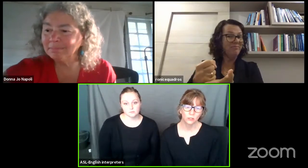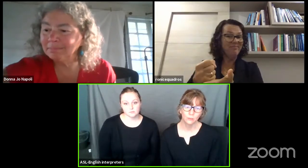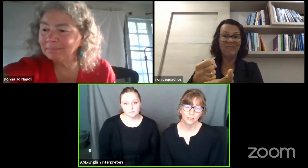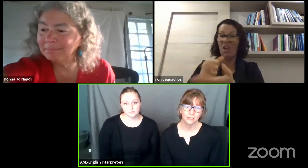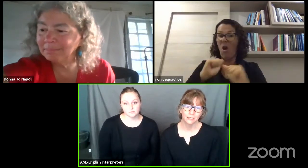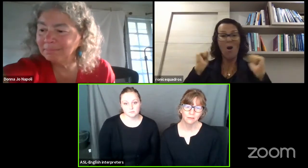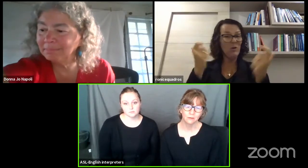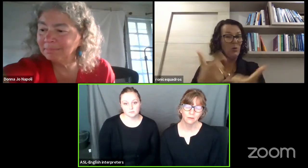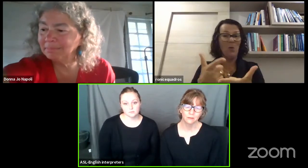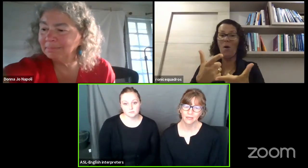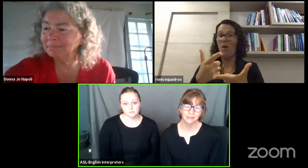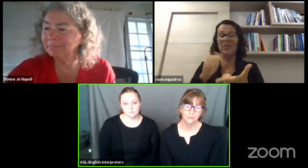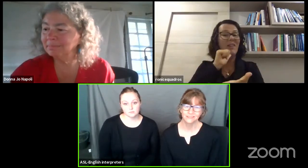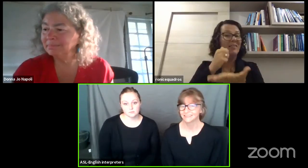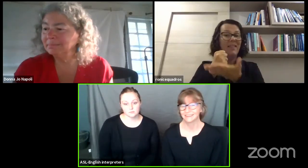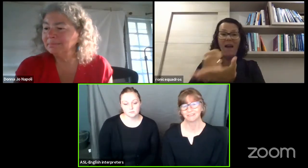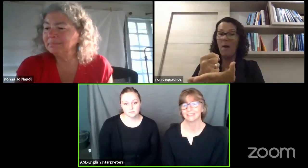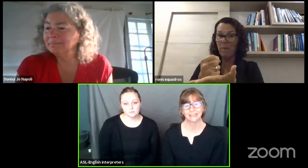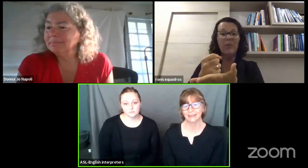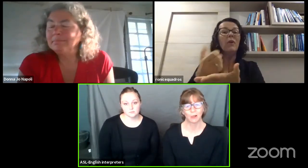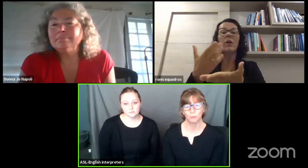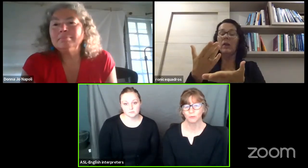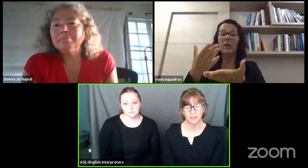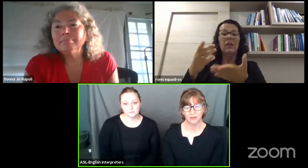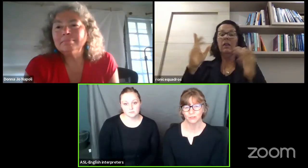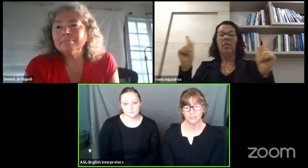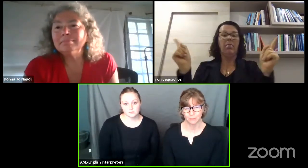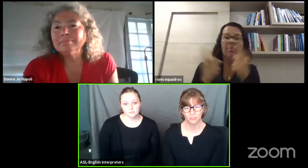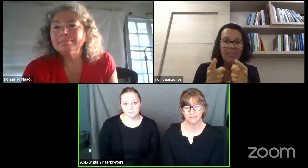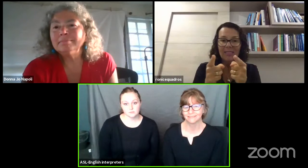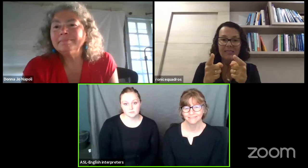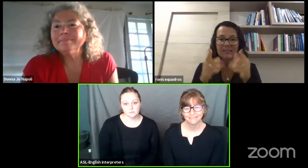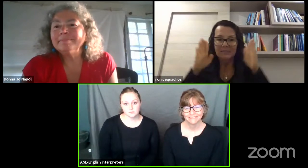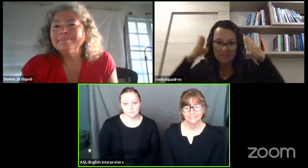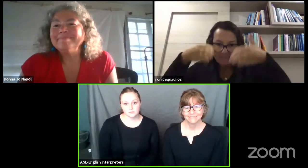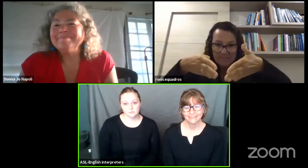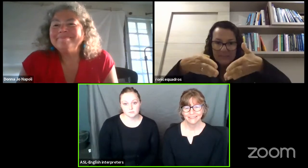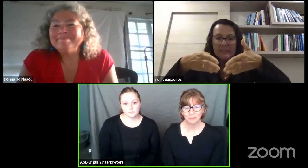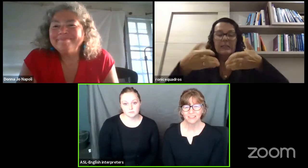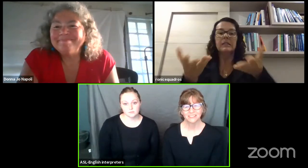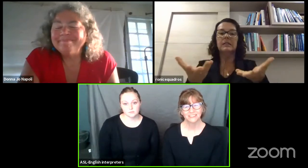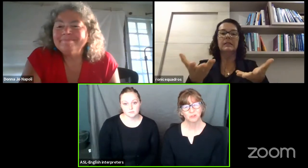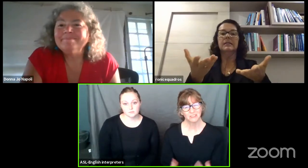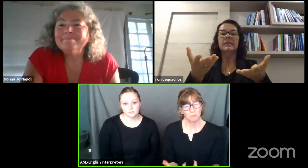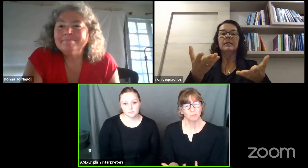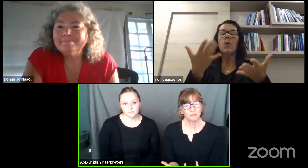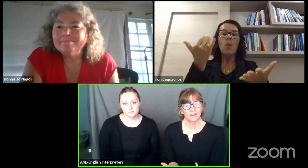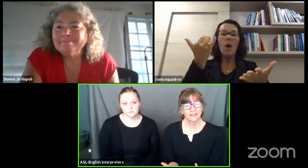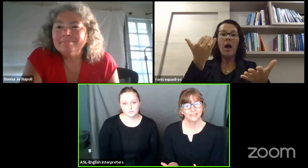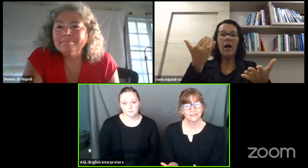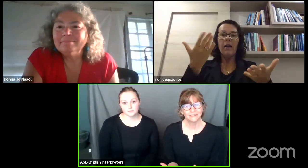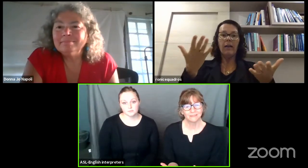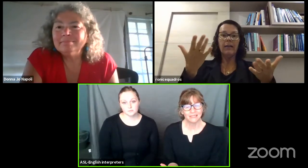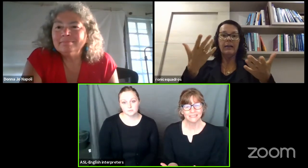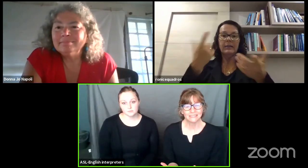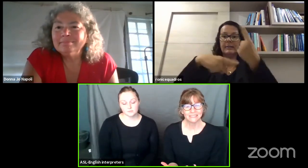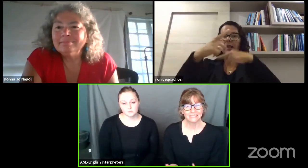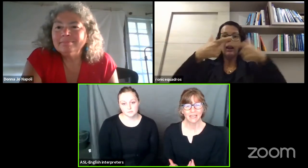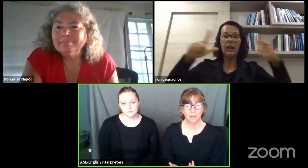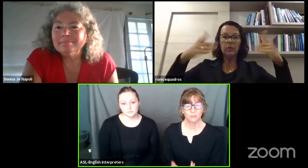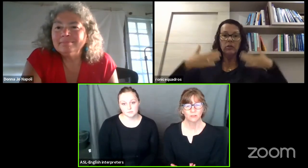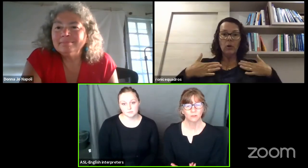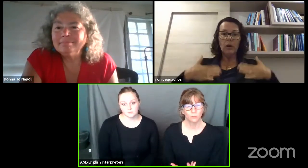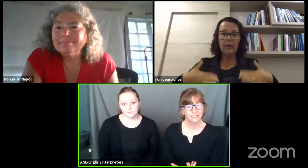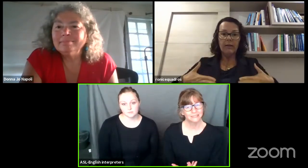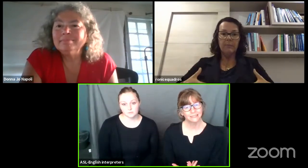how we documented sign languages. And I don't think that helped with that perception, because it sort of simplified it and